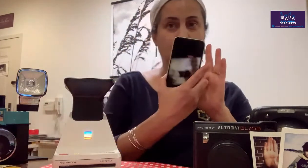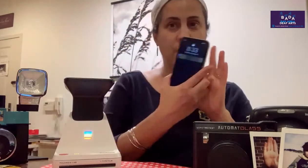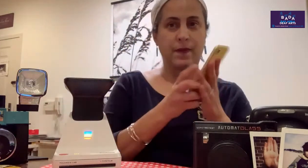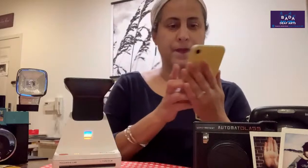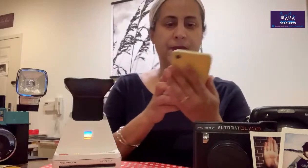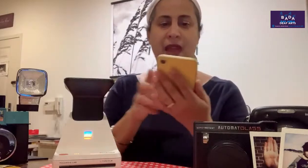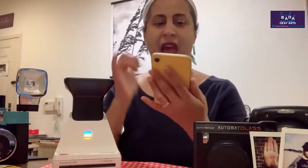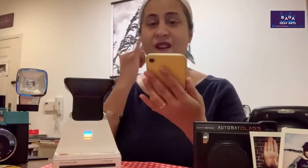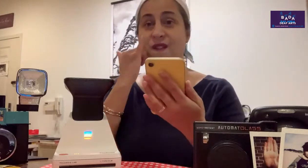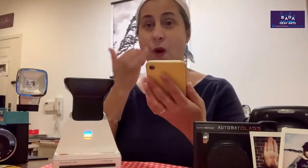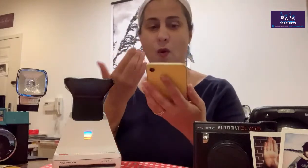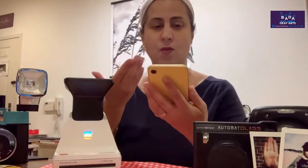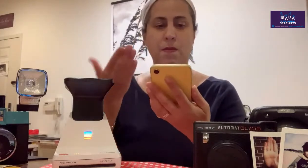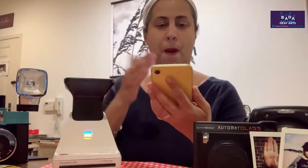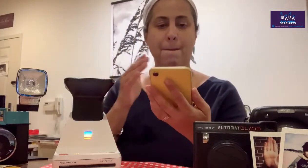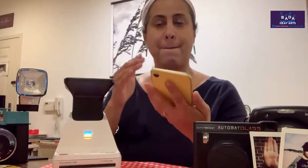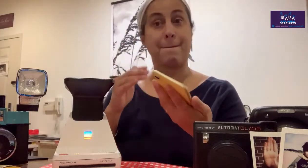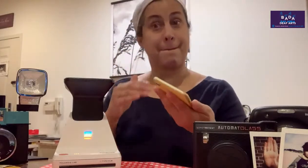Now what you do is you take your phone,